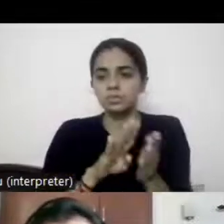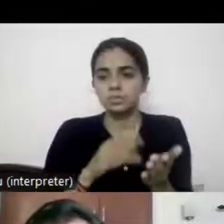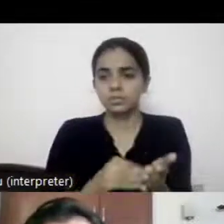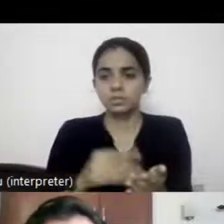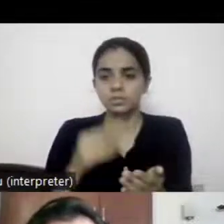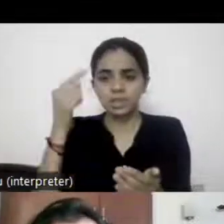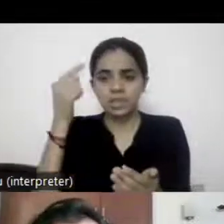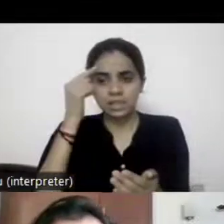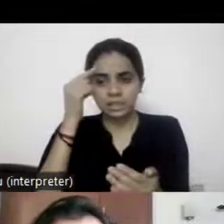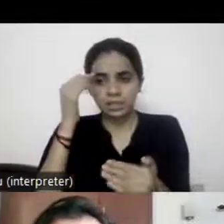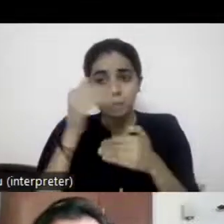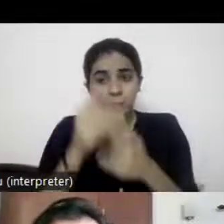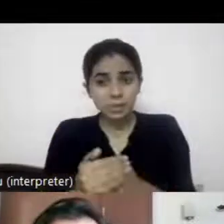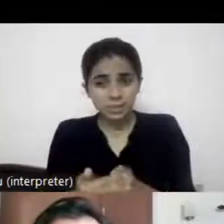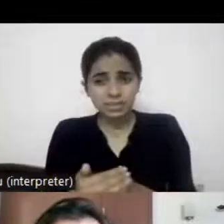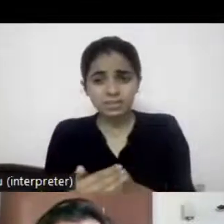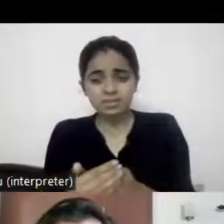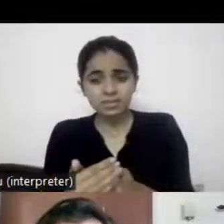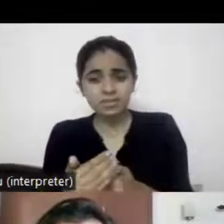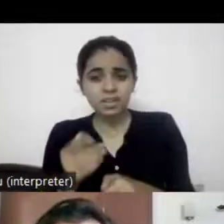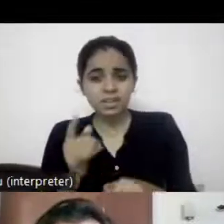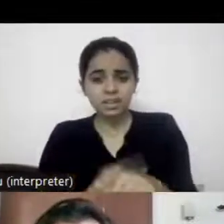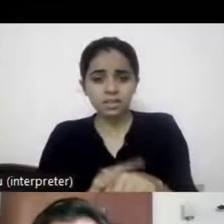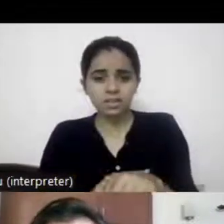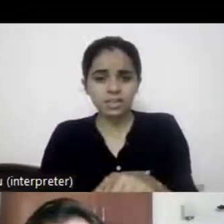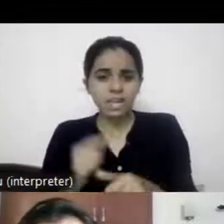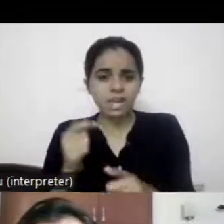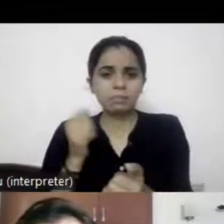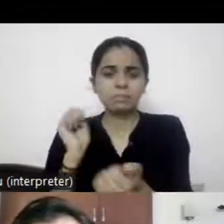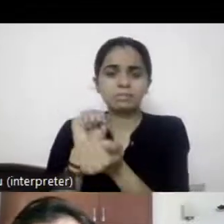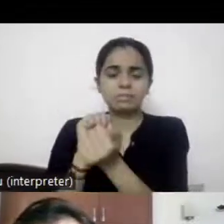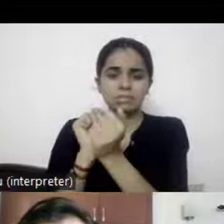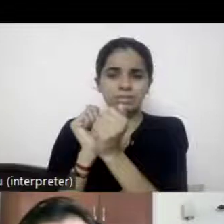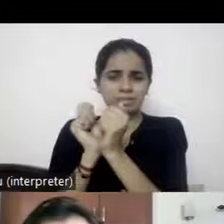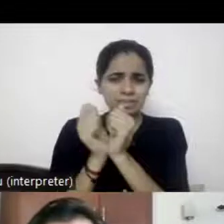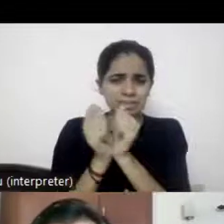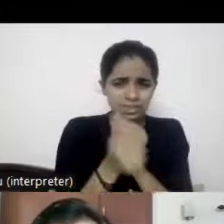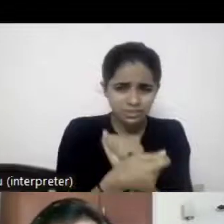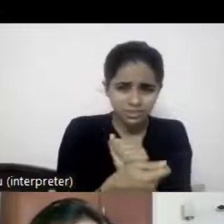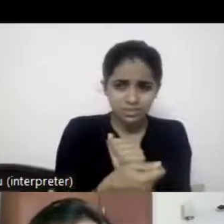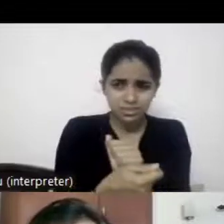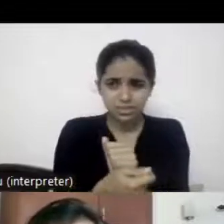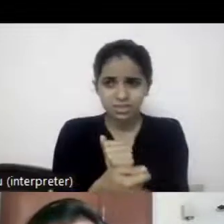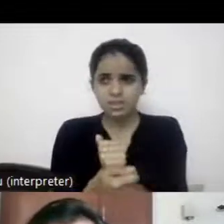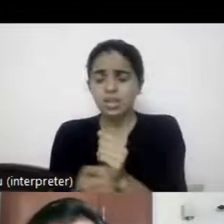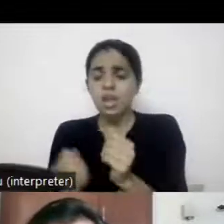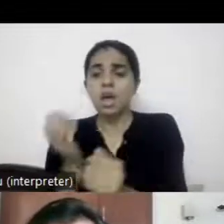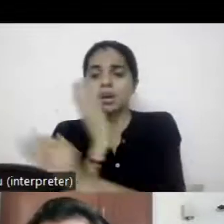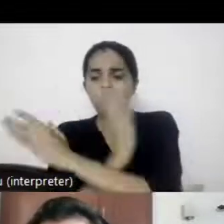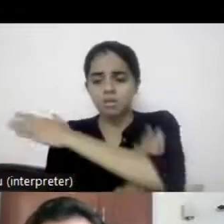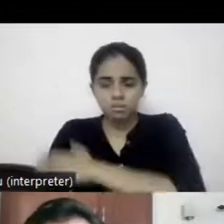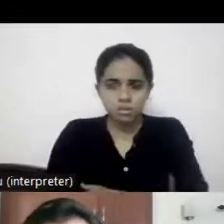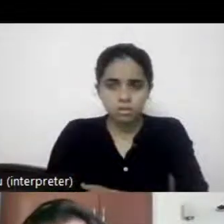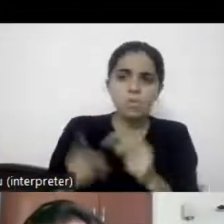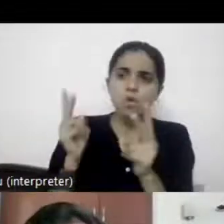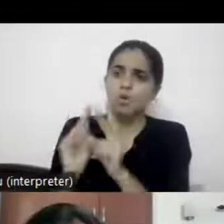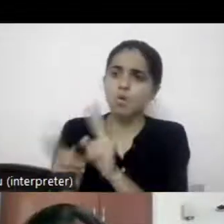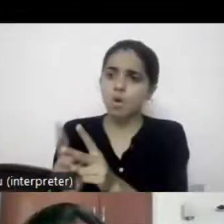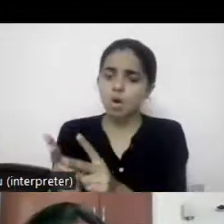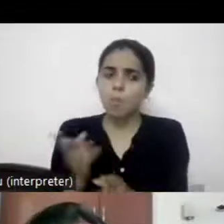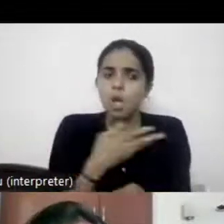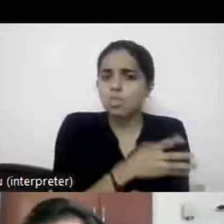mind it, time for you, time for an able-bodied person, time for a disabled person will hold a different